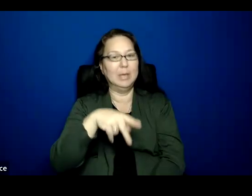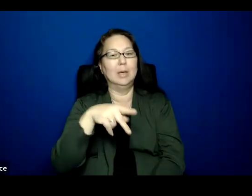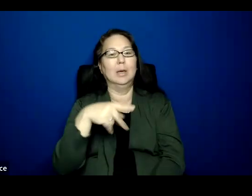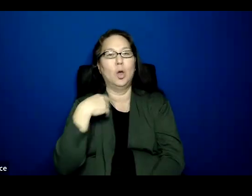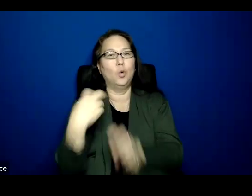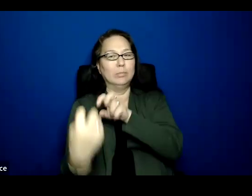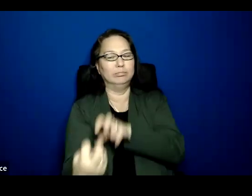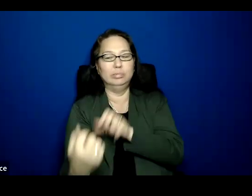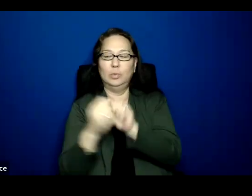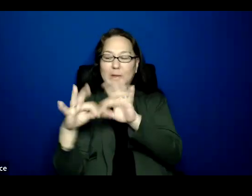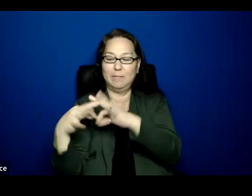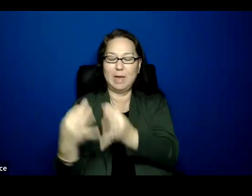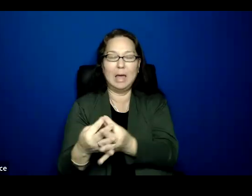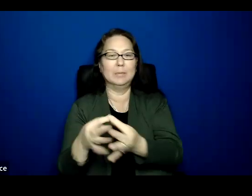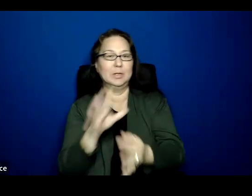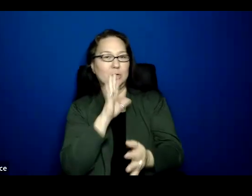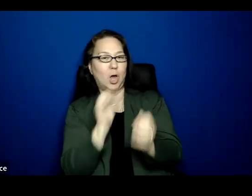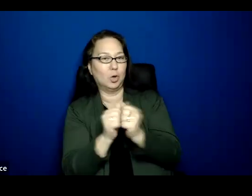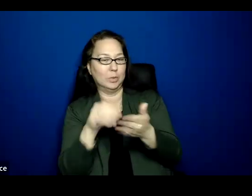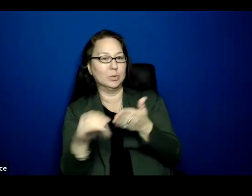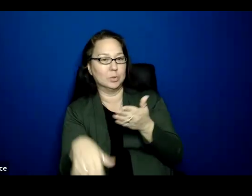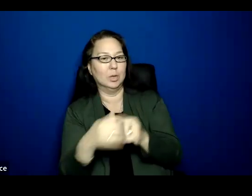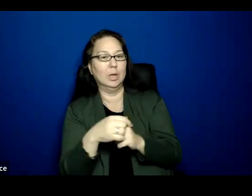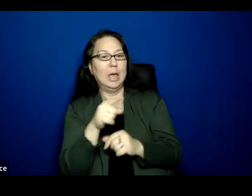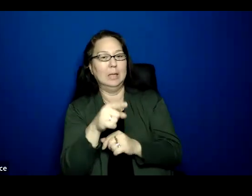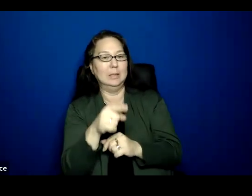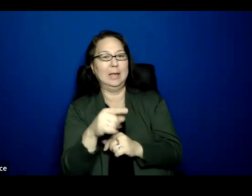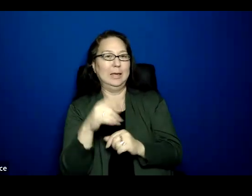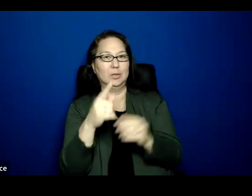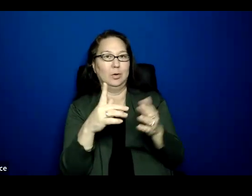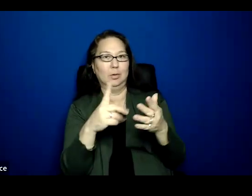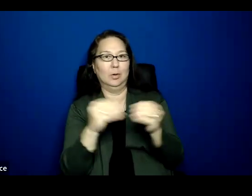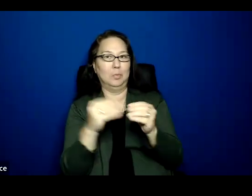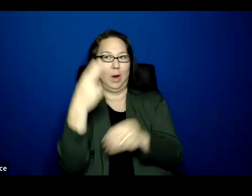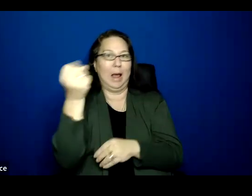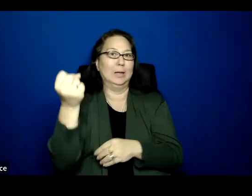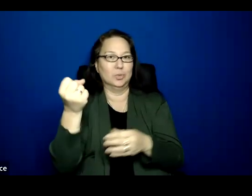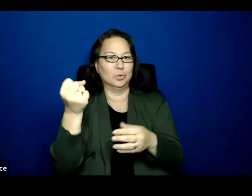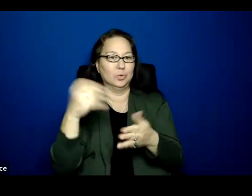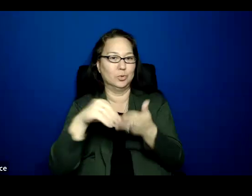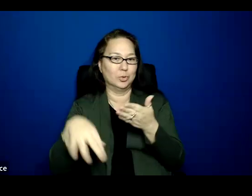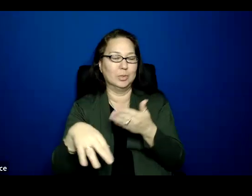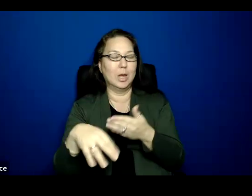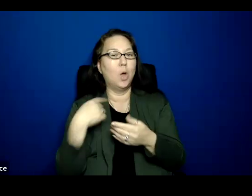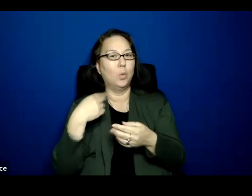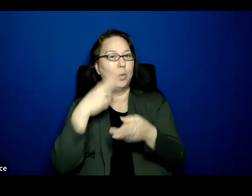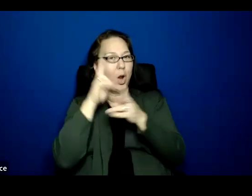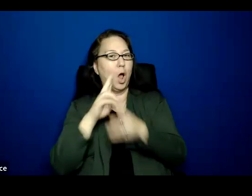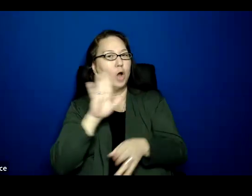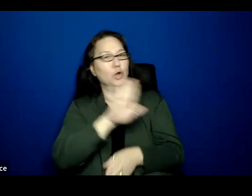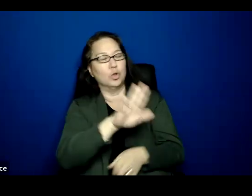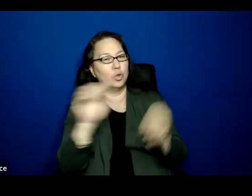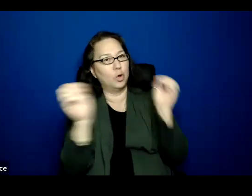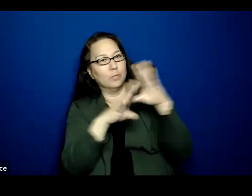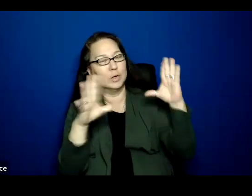with our families, talking to our students, because these are students that are secondary age students, to make sure that we're also honoring their vision and what they need in order